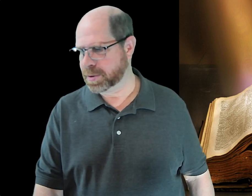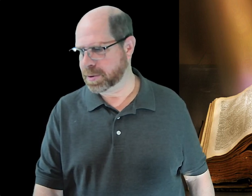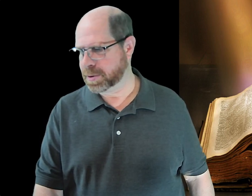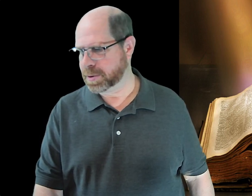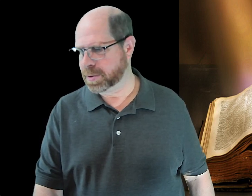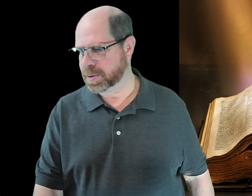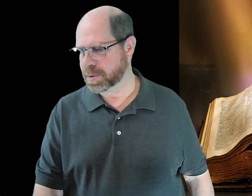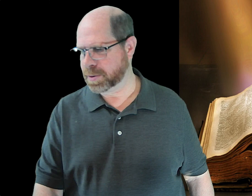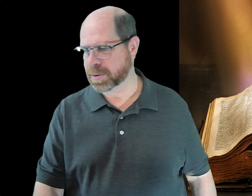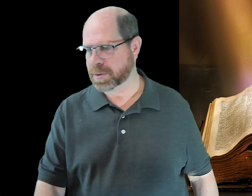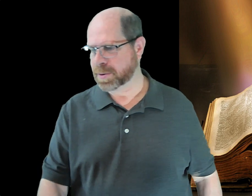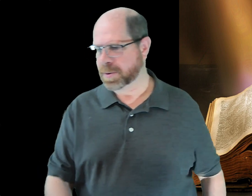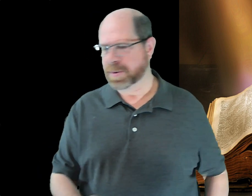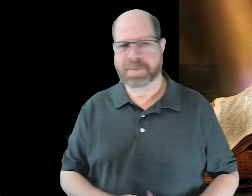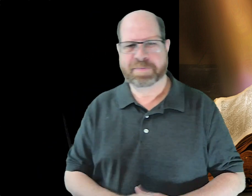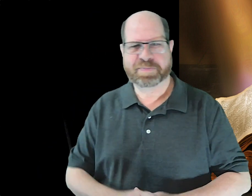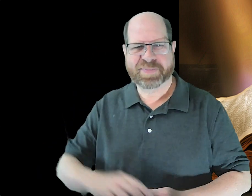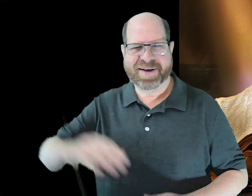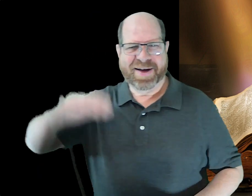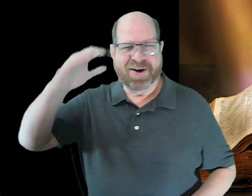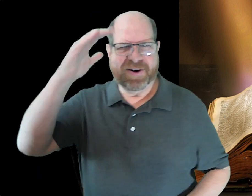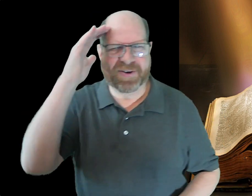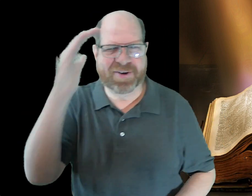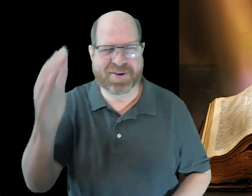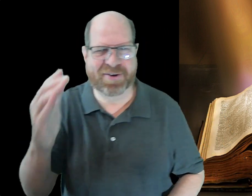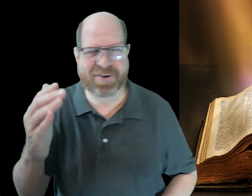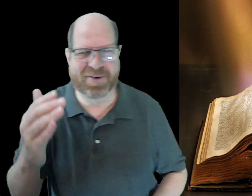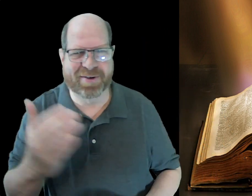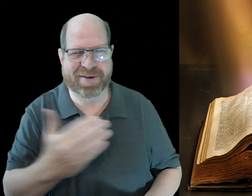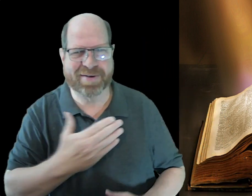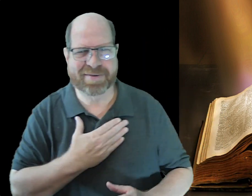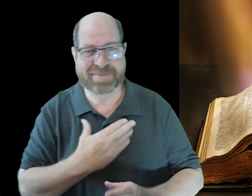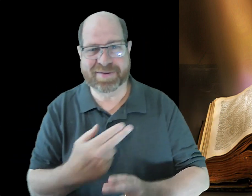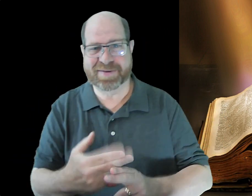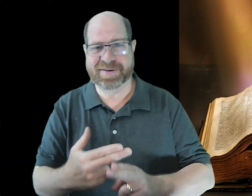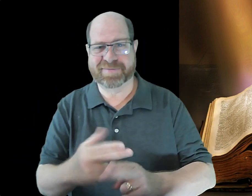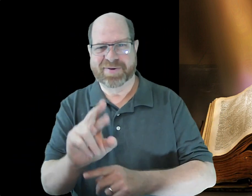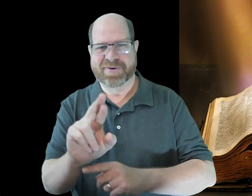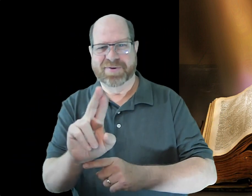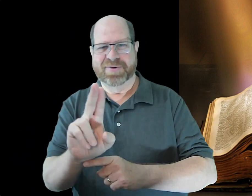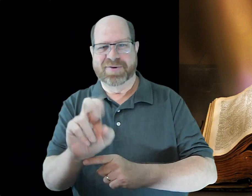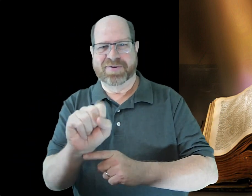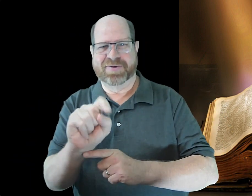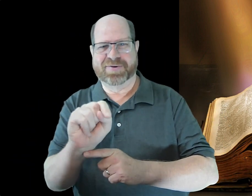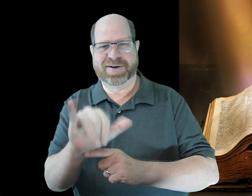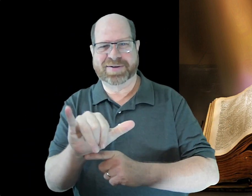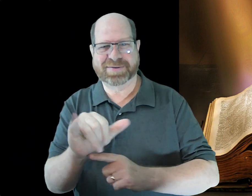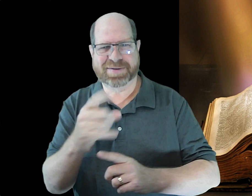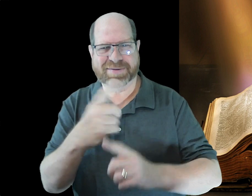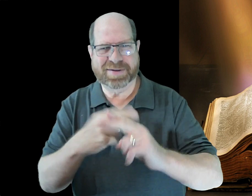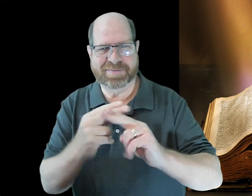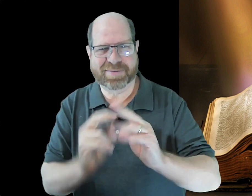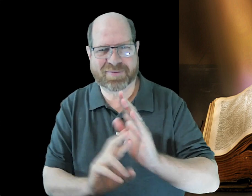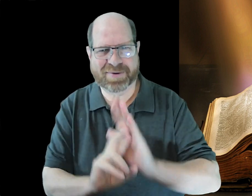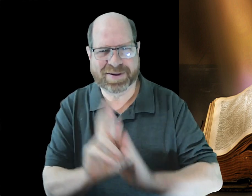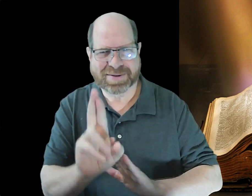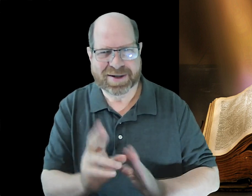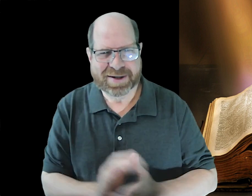this is the moment between life and death, because every second can be last at this moment, and